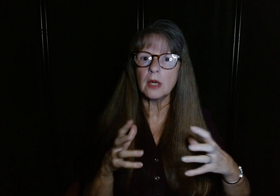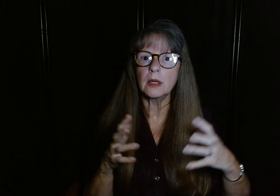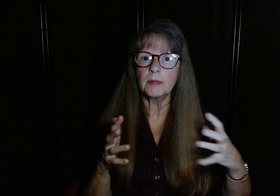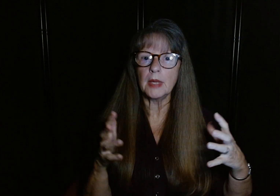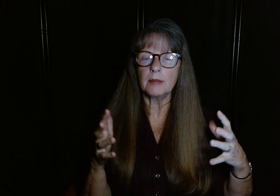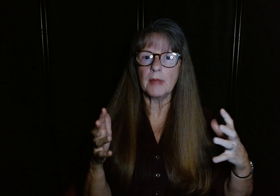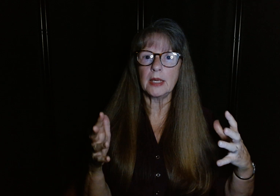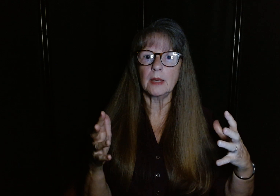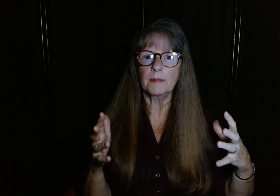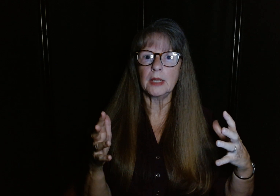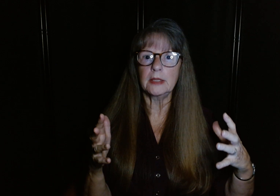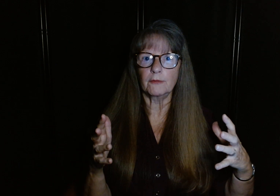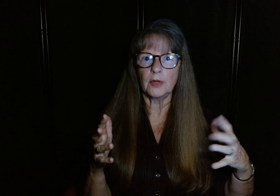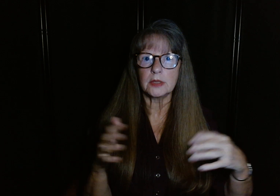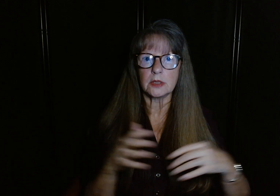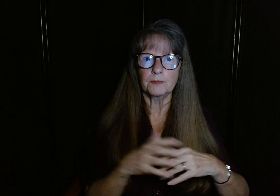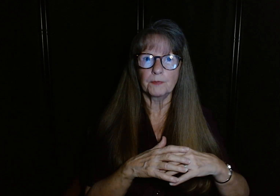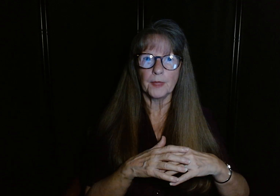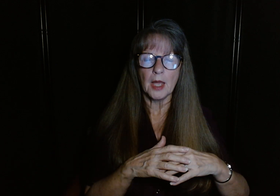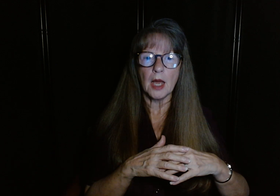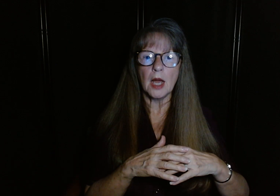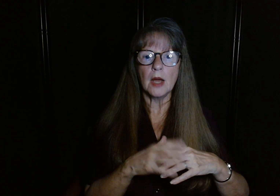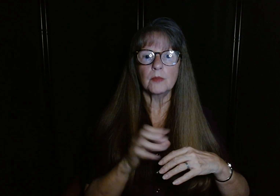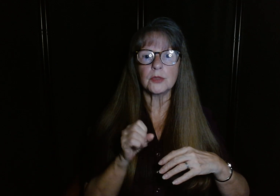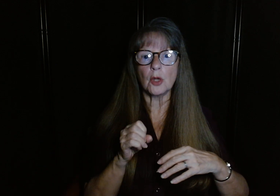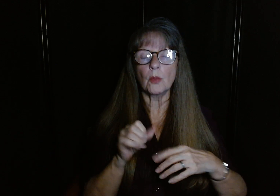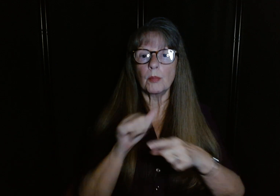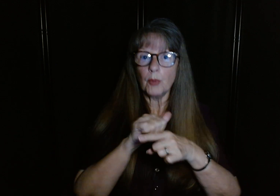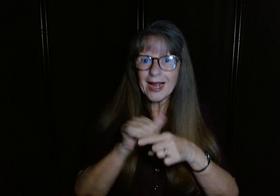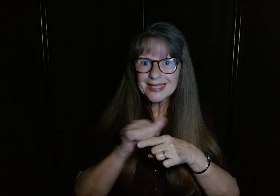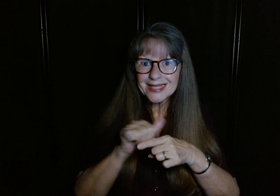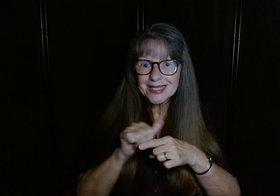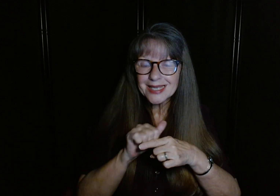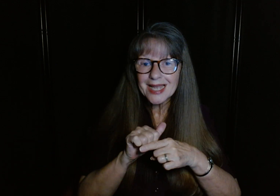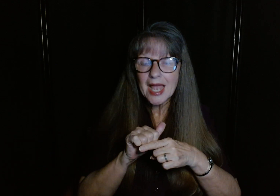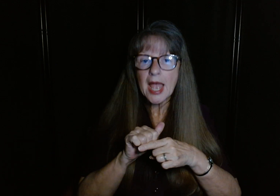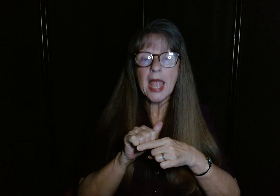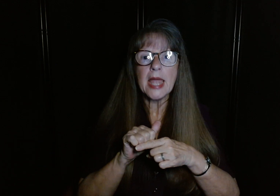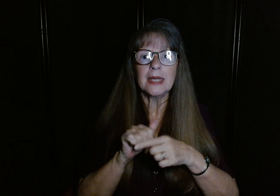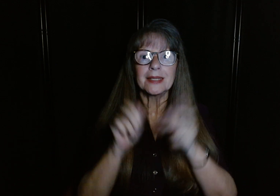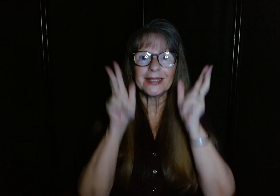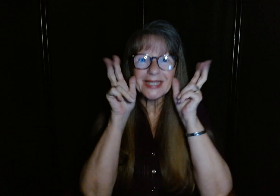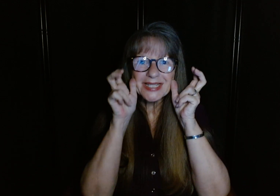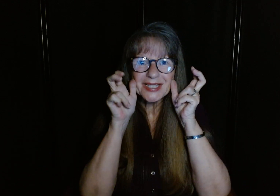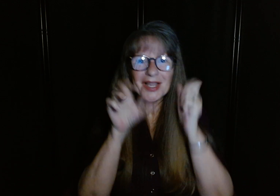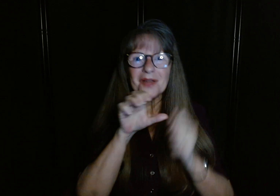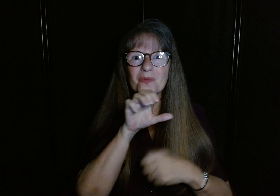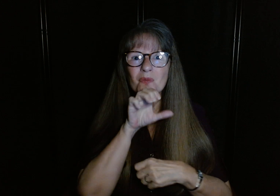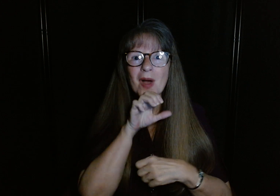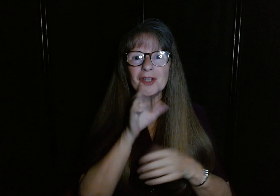to make it a big difference. So practice and listen and watch and